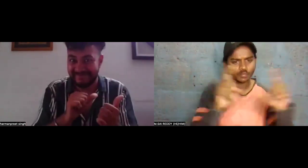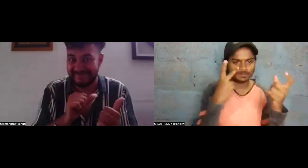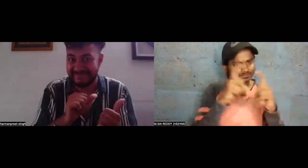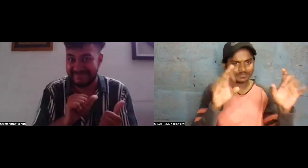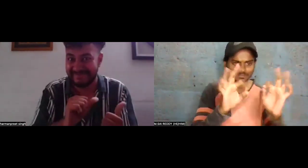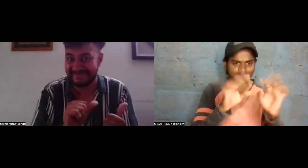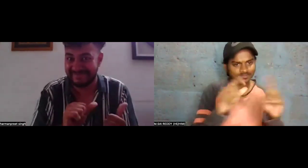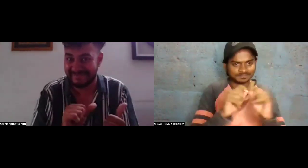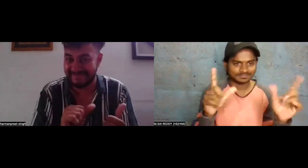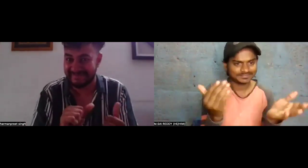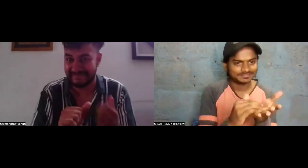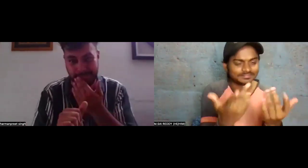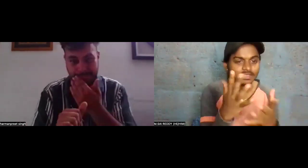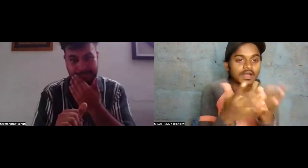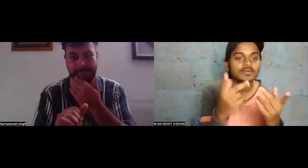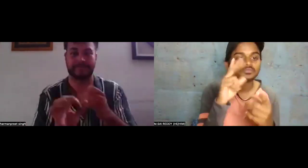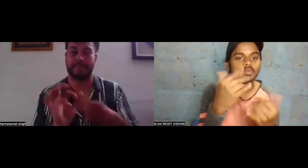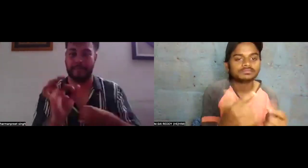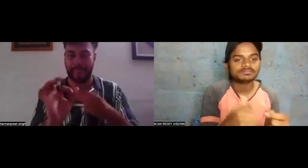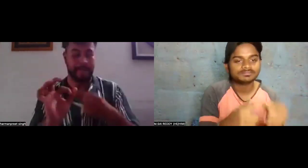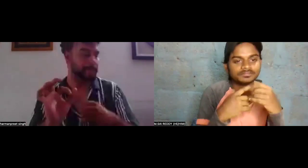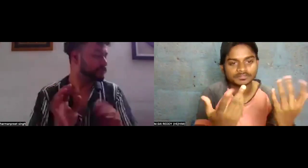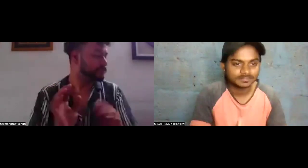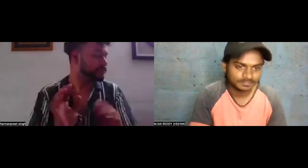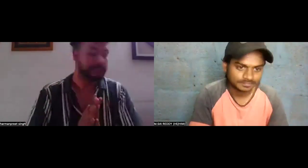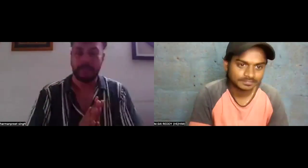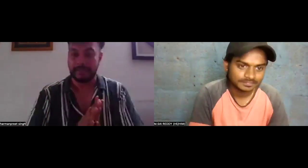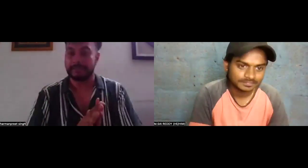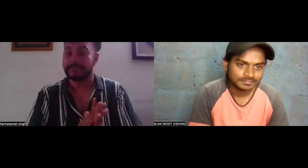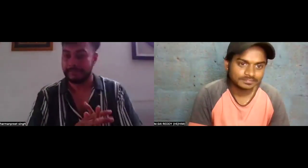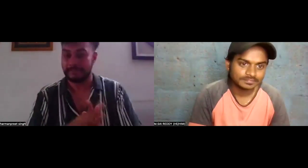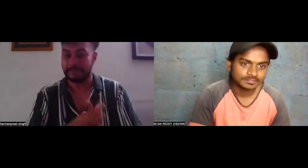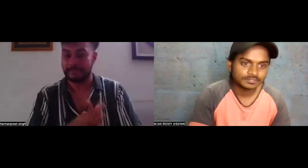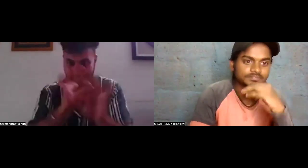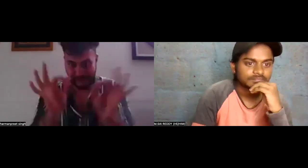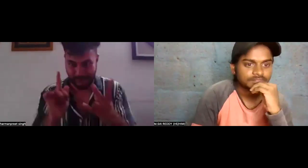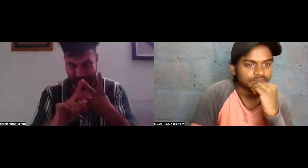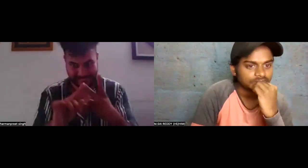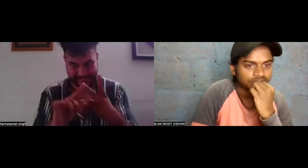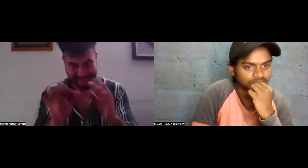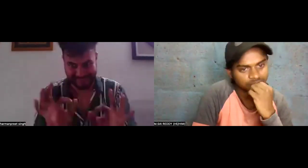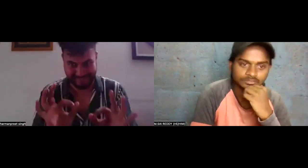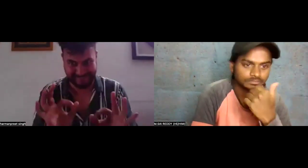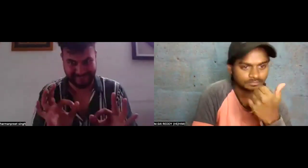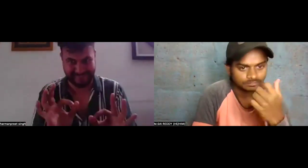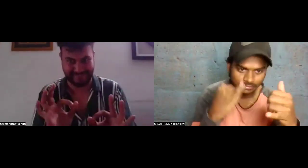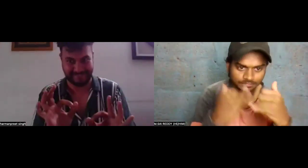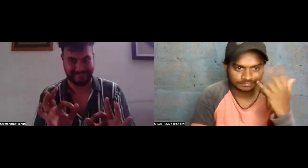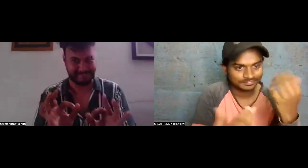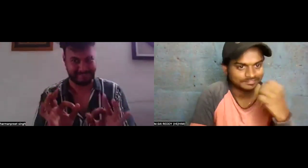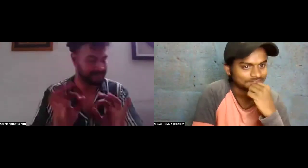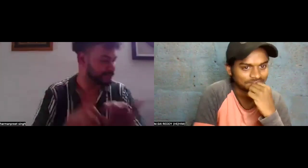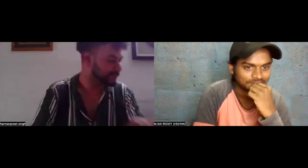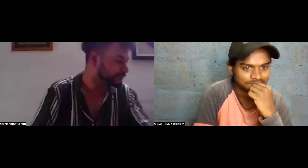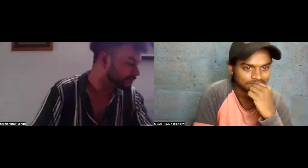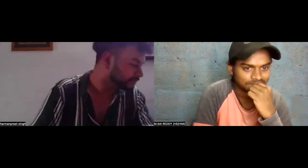Would you like me to go back? No, it's clear, I think. But you were saying, Herman? You can go ahead with the second question. Okay. So let's